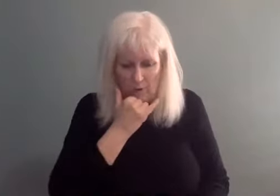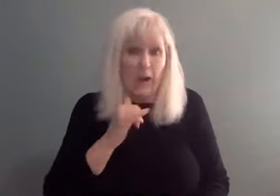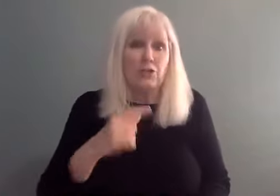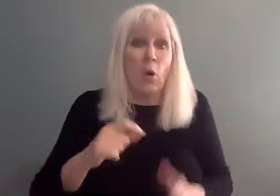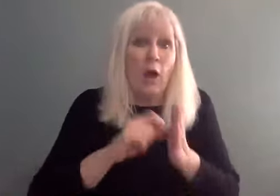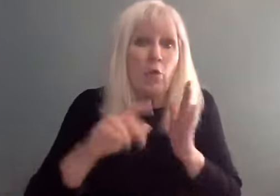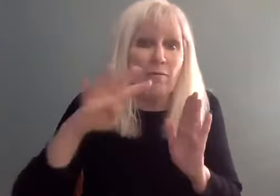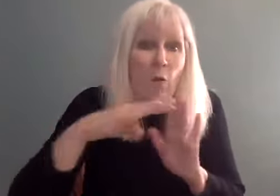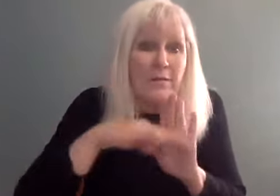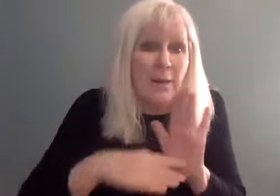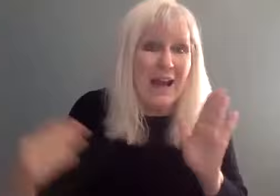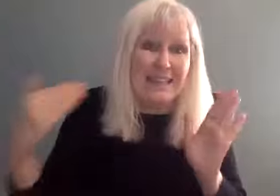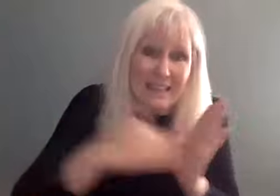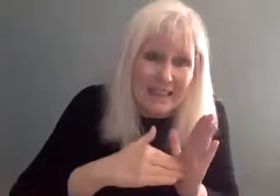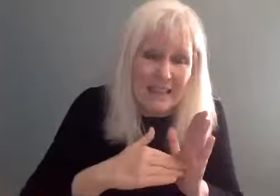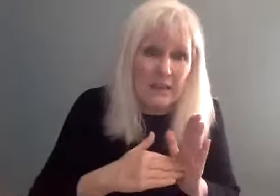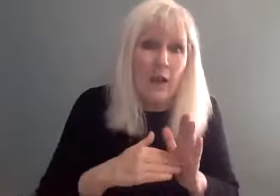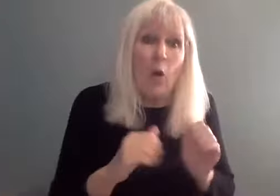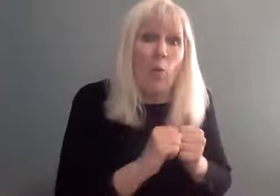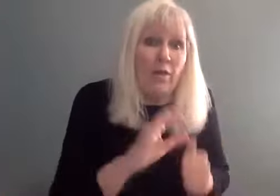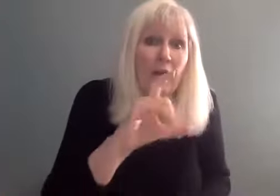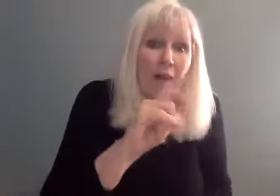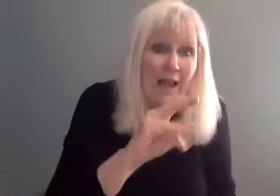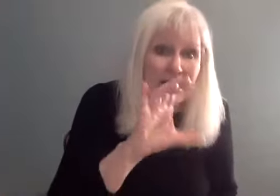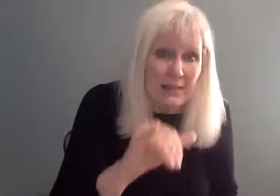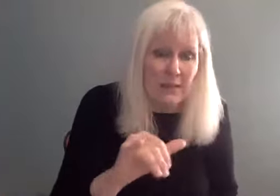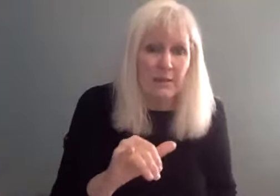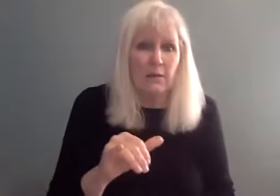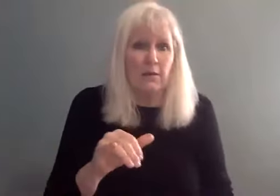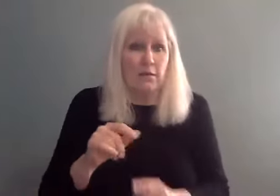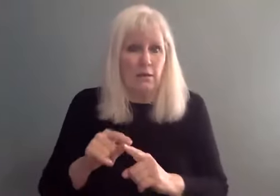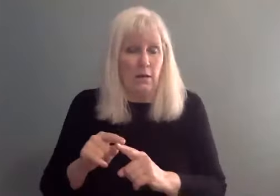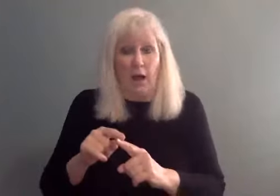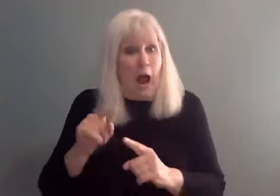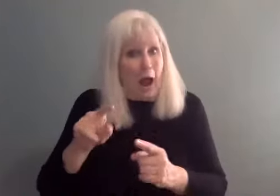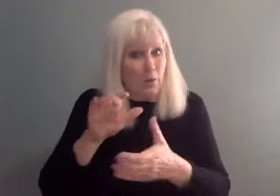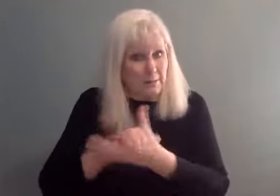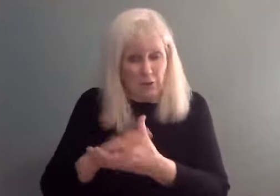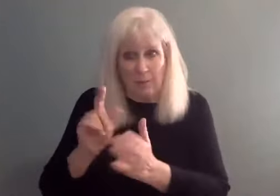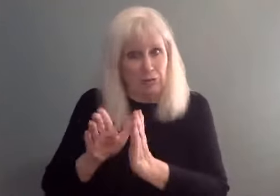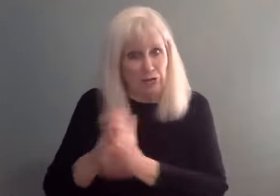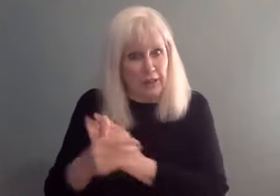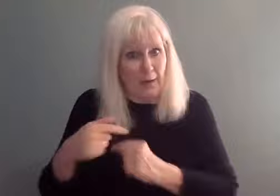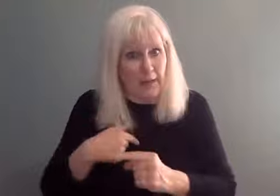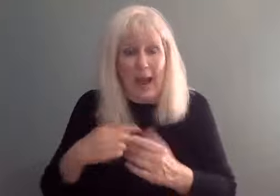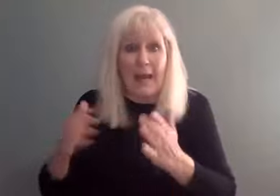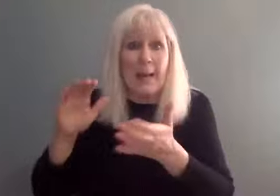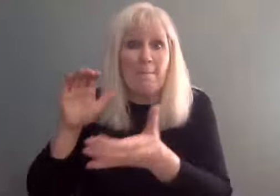with Clancy on my wrongs of a marriage that he cheated on me, and he's marrying the newcomer, pregnant and married in that